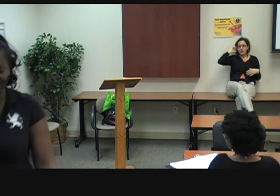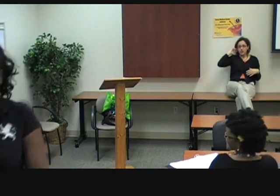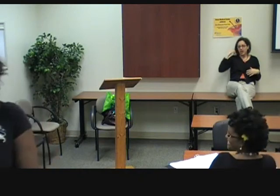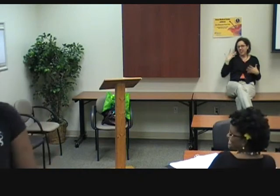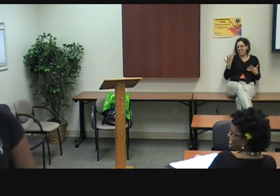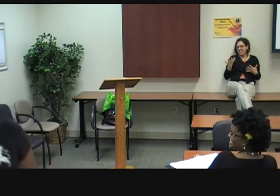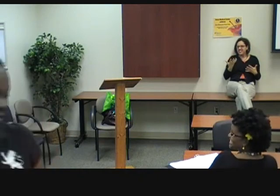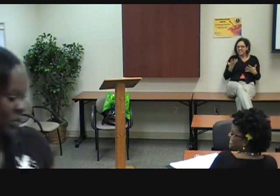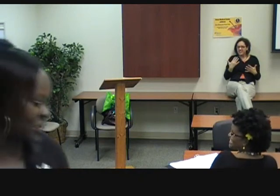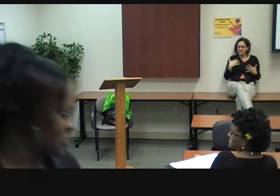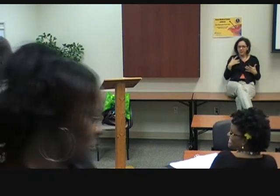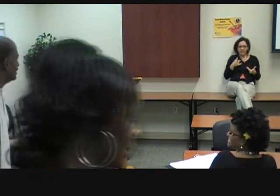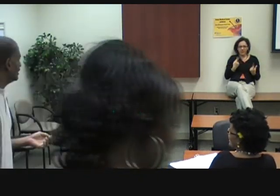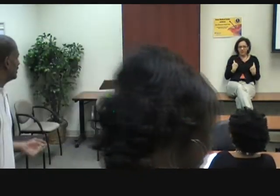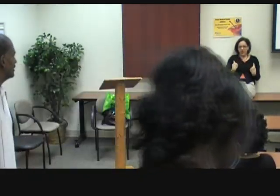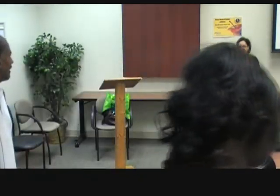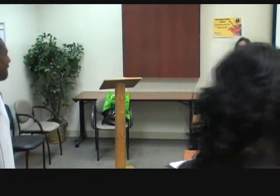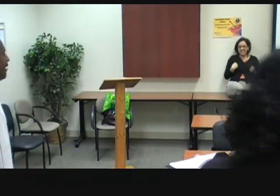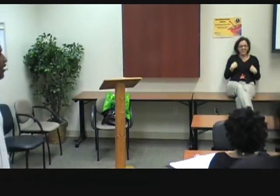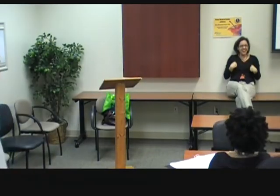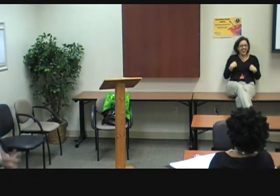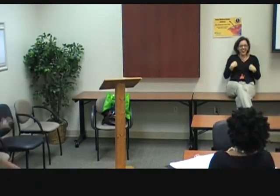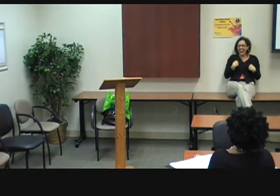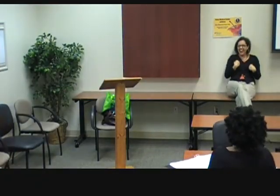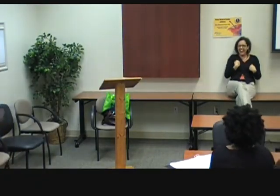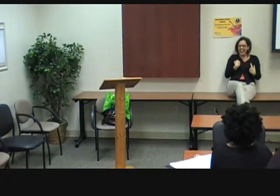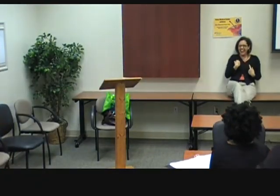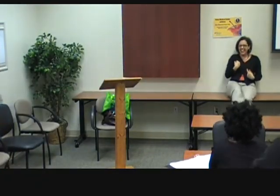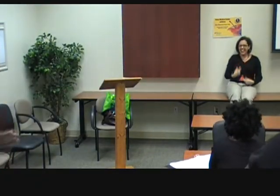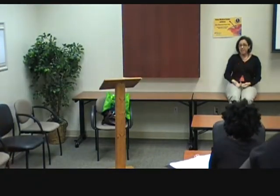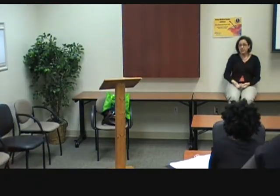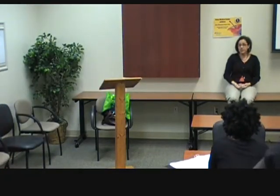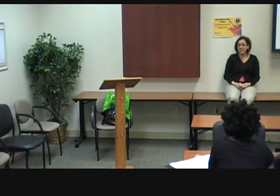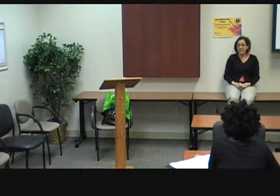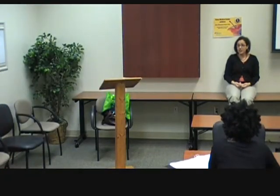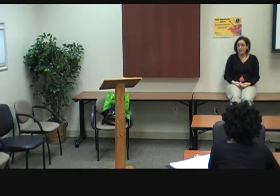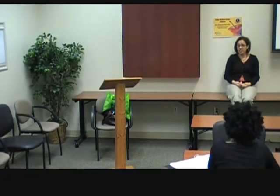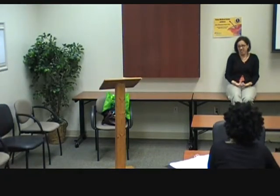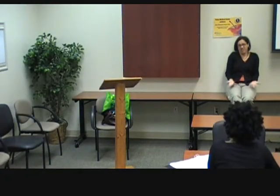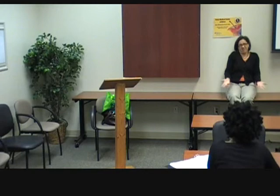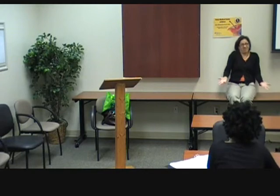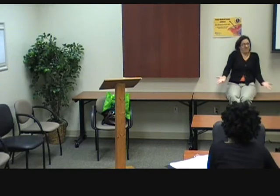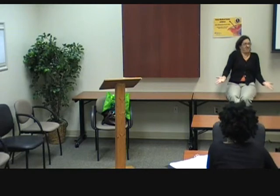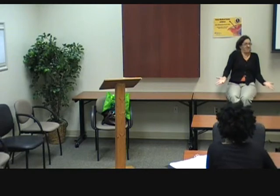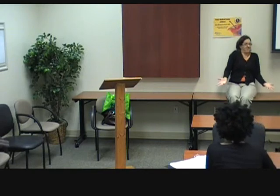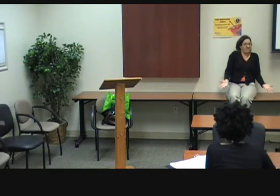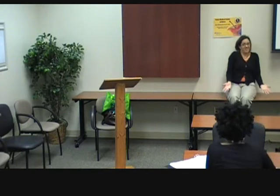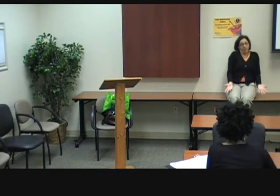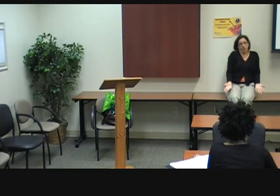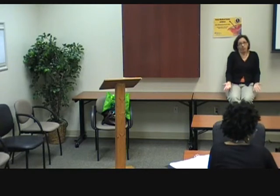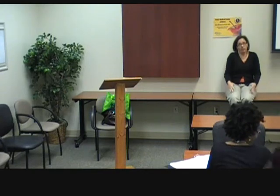You were. We are so back. Oh. But you did. He was like,